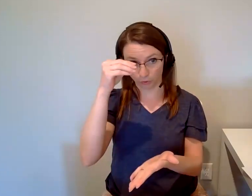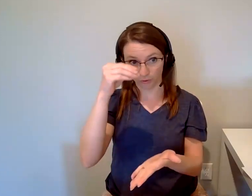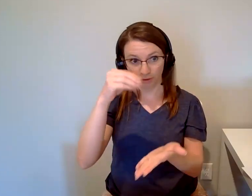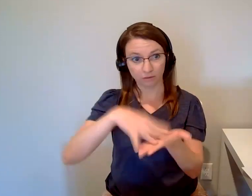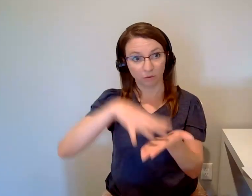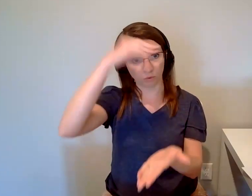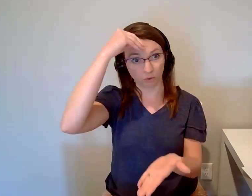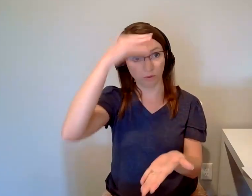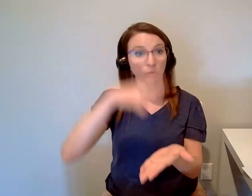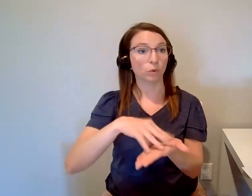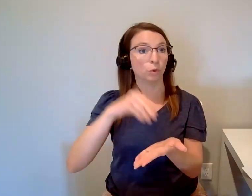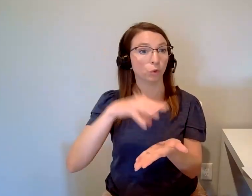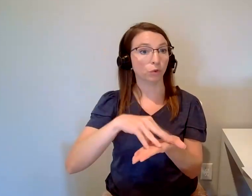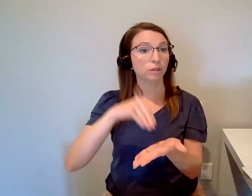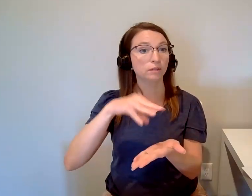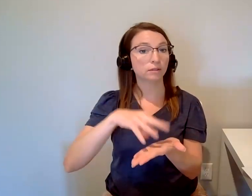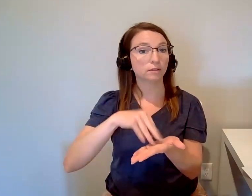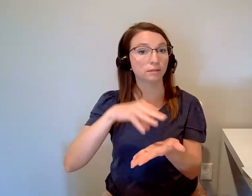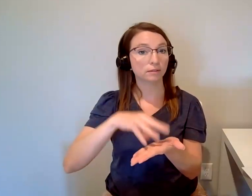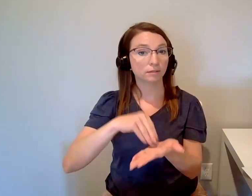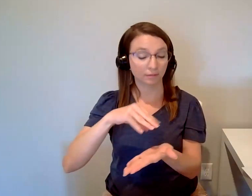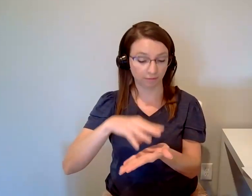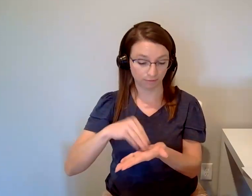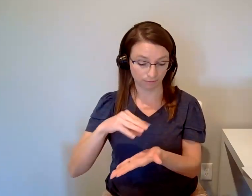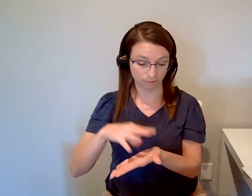learn, so learn or learn,